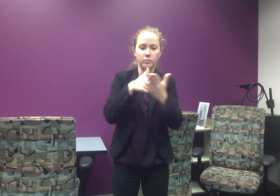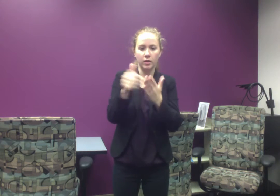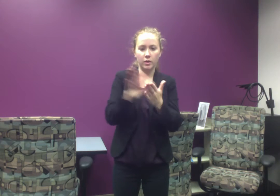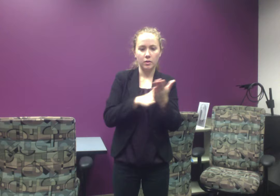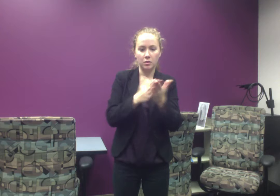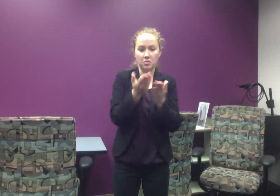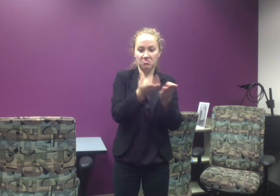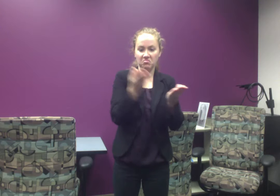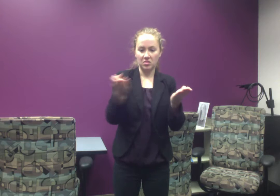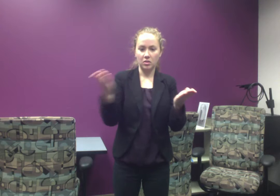Adam.